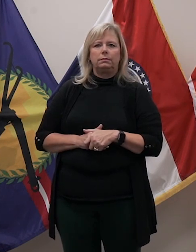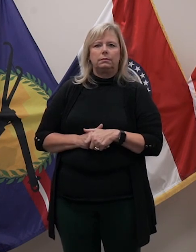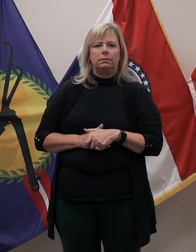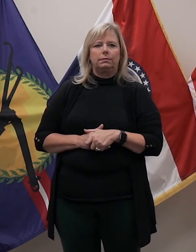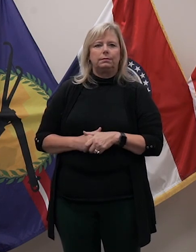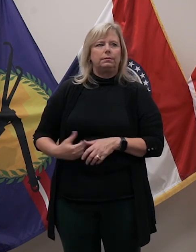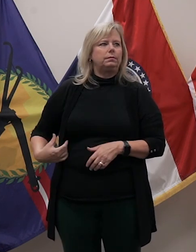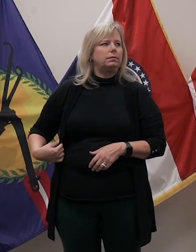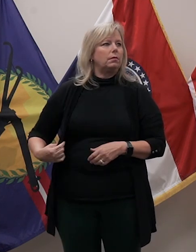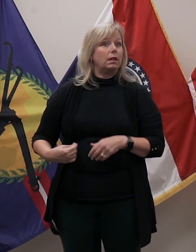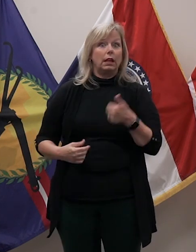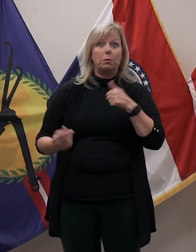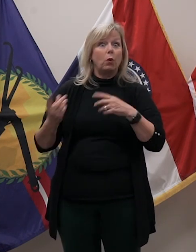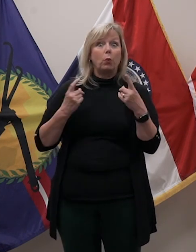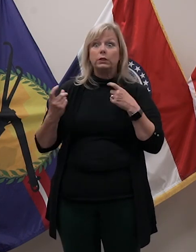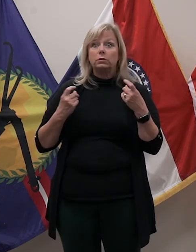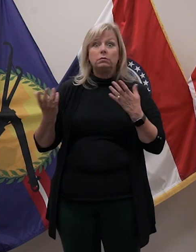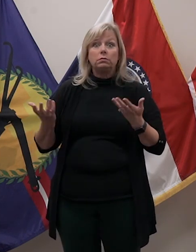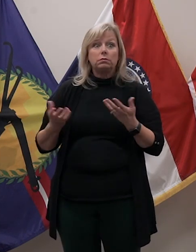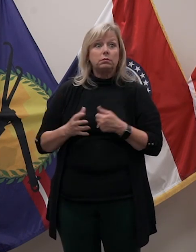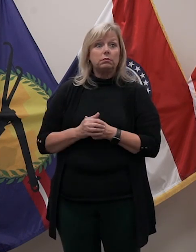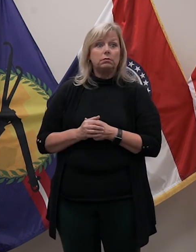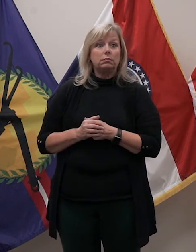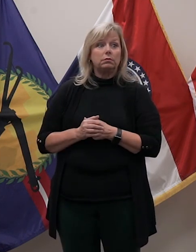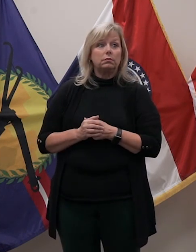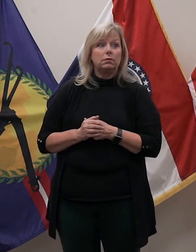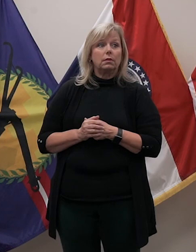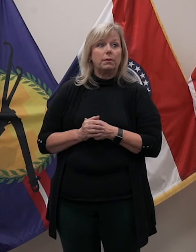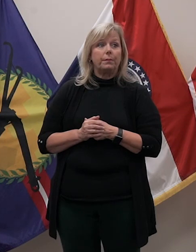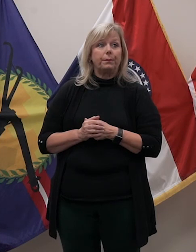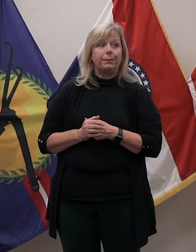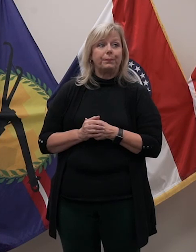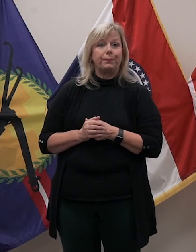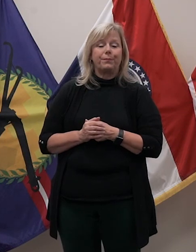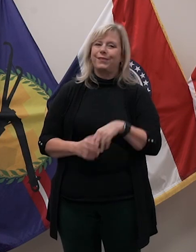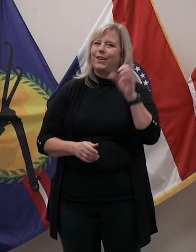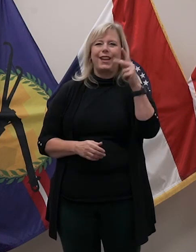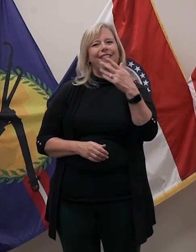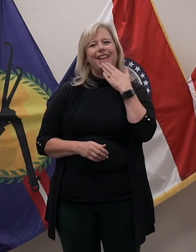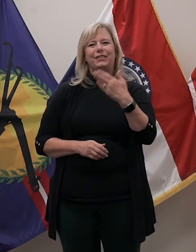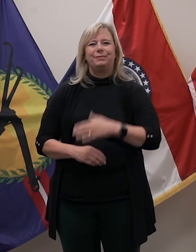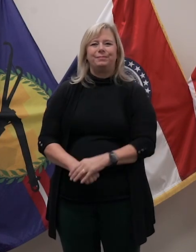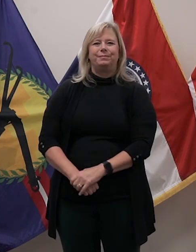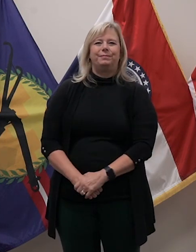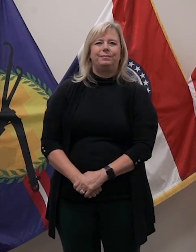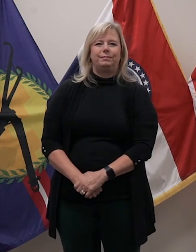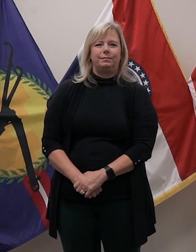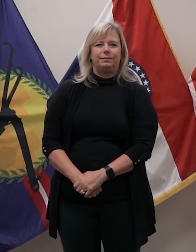Any other questions? Okay, thank you.